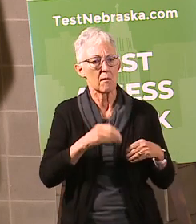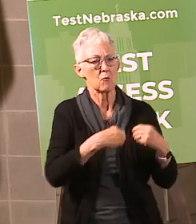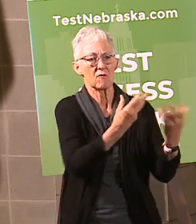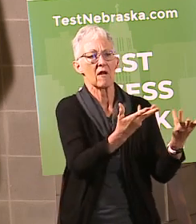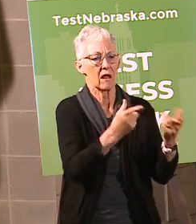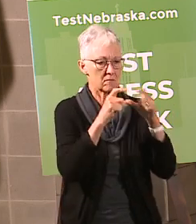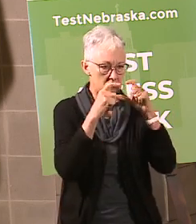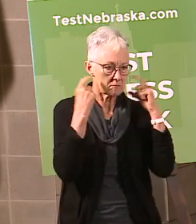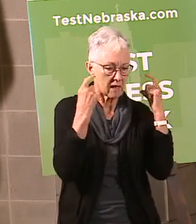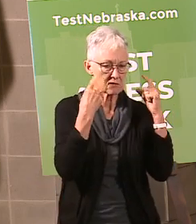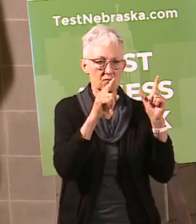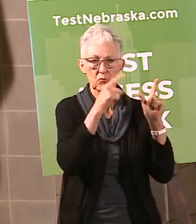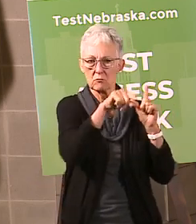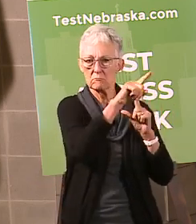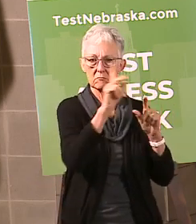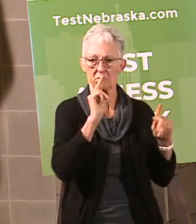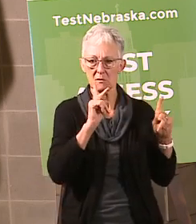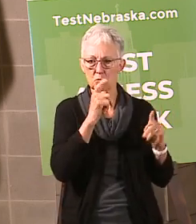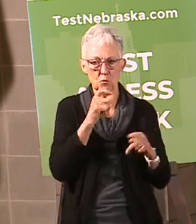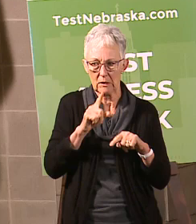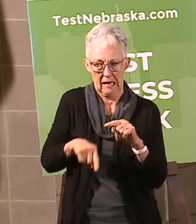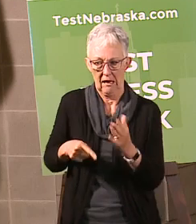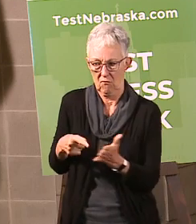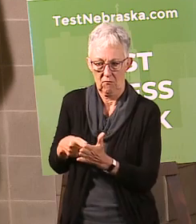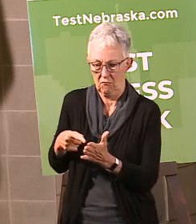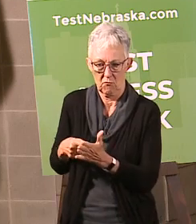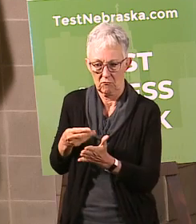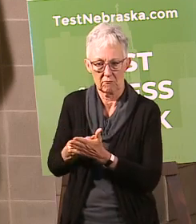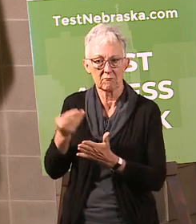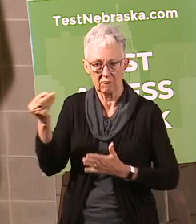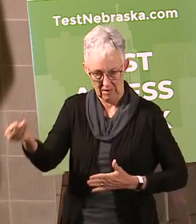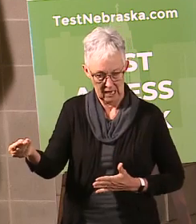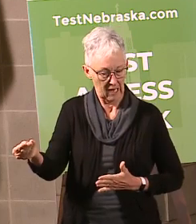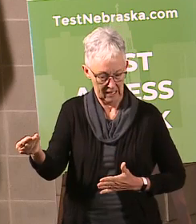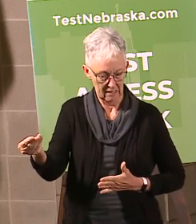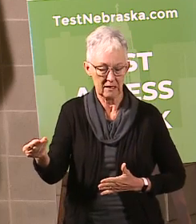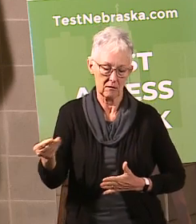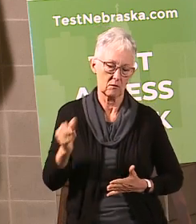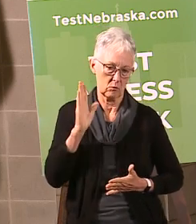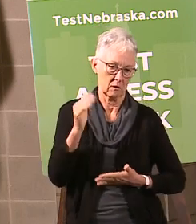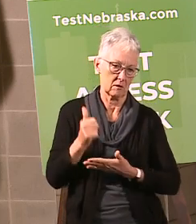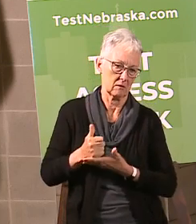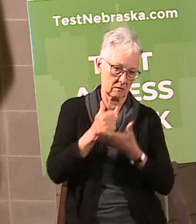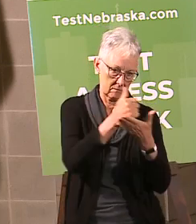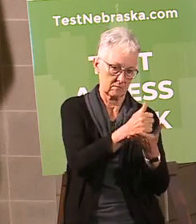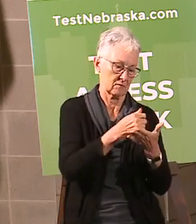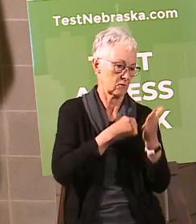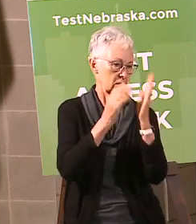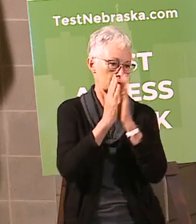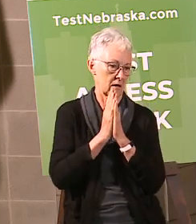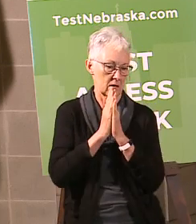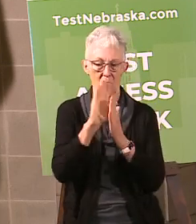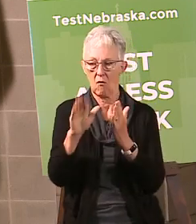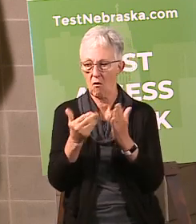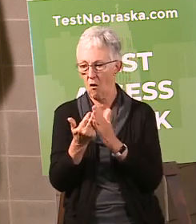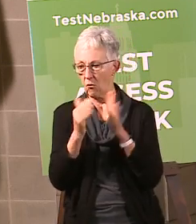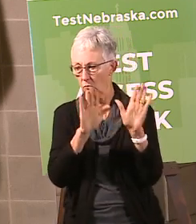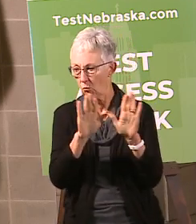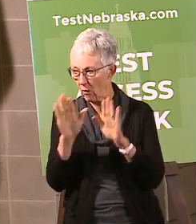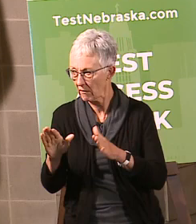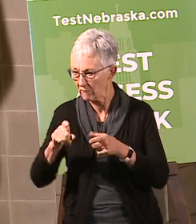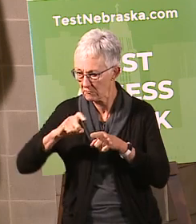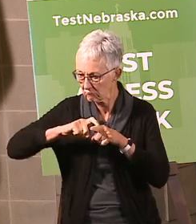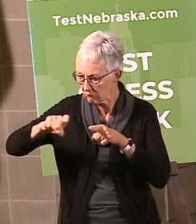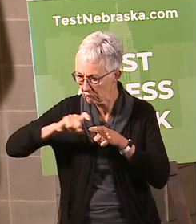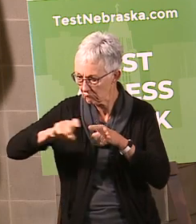make an impact on the health of our state. So I am asking all the wonderful and talented seamstresses,